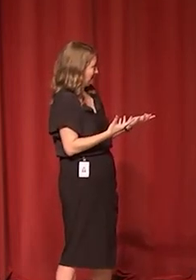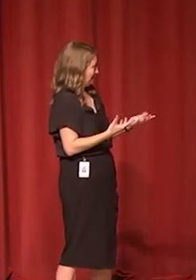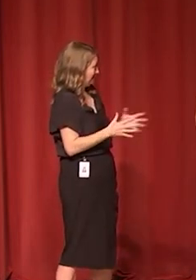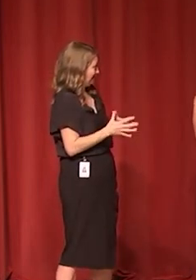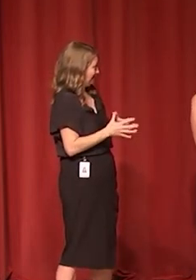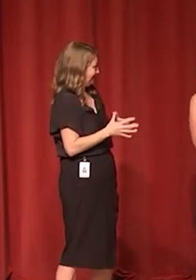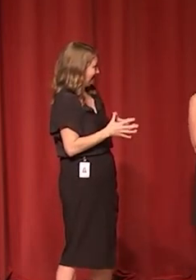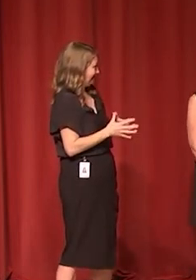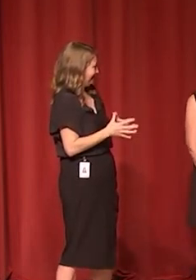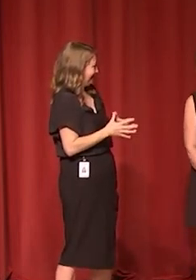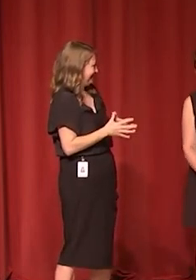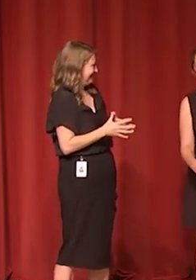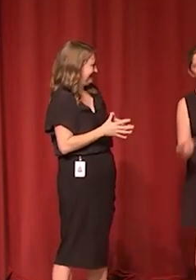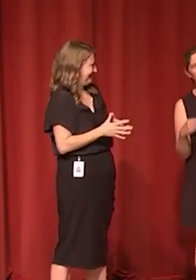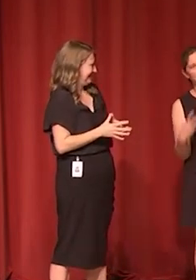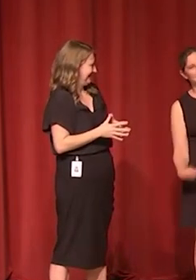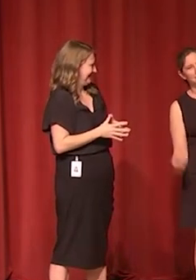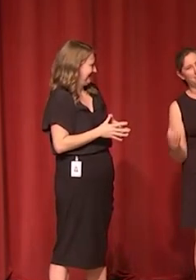A lot of them.